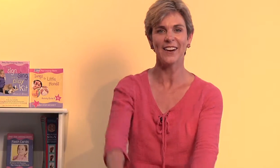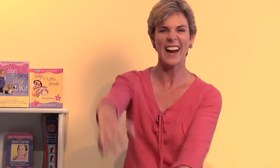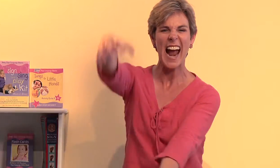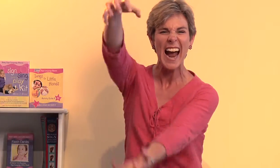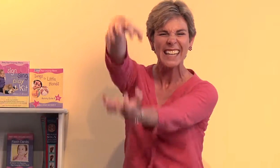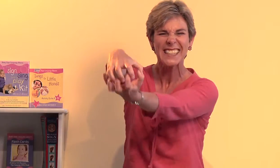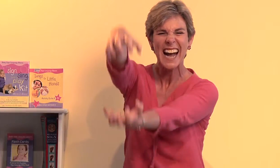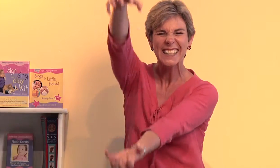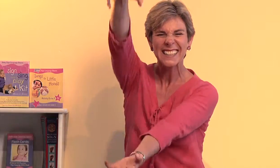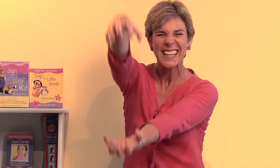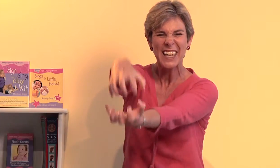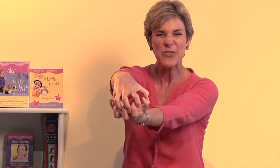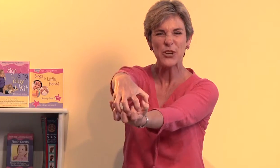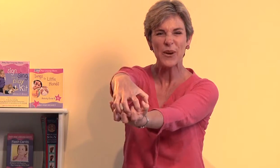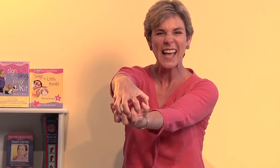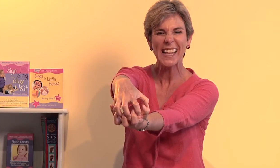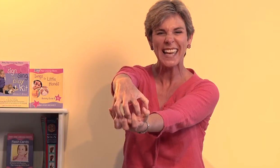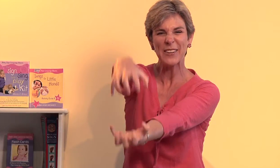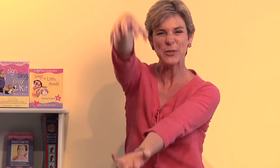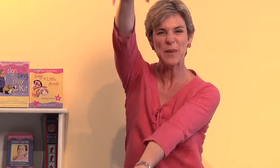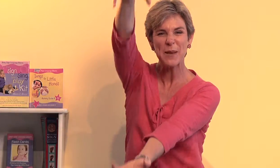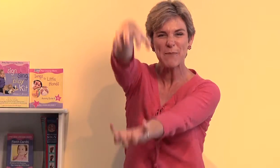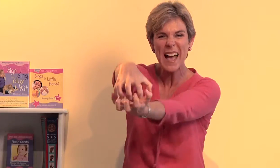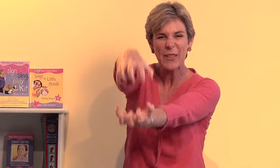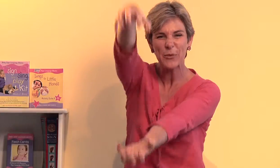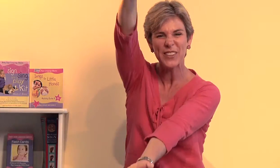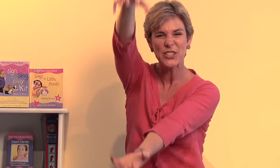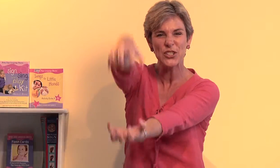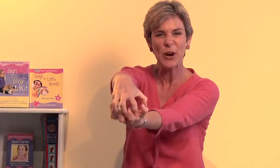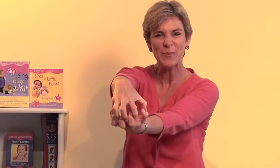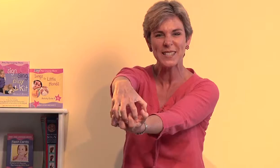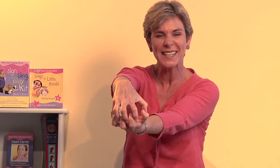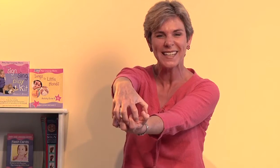Alligator. You show an alligator's big mouth with his sharp teeth.